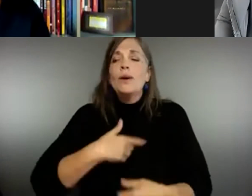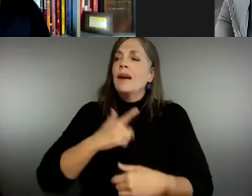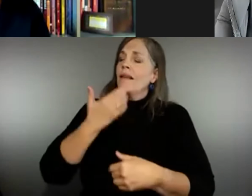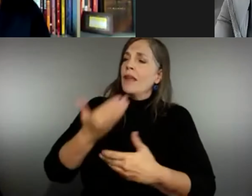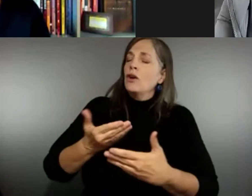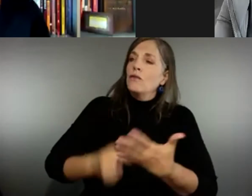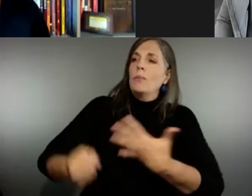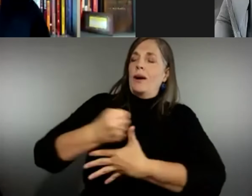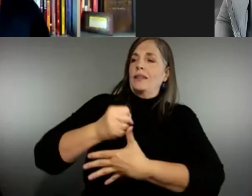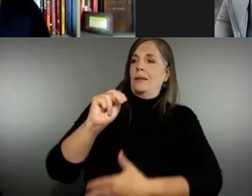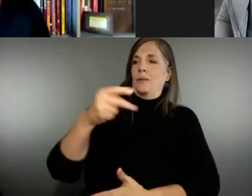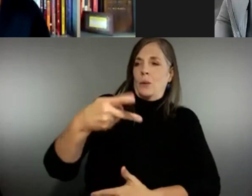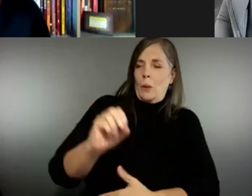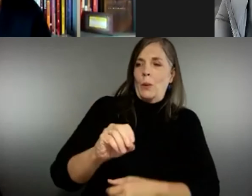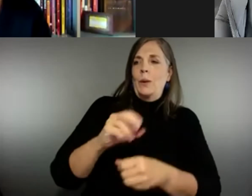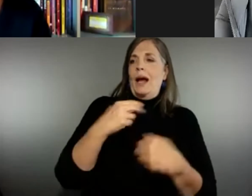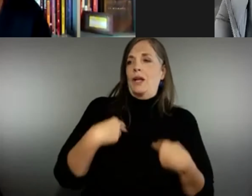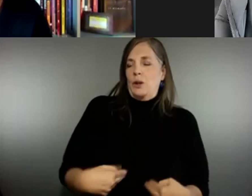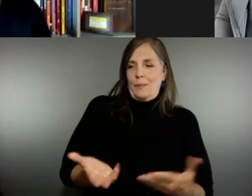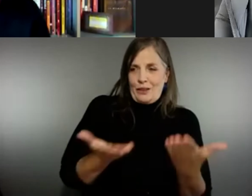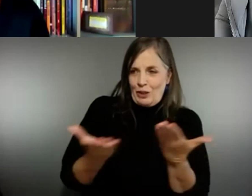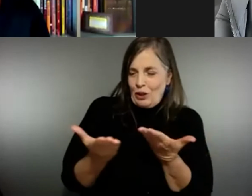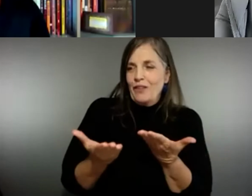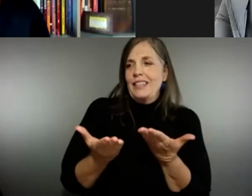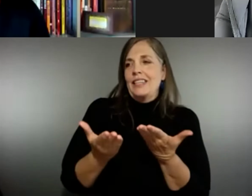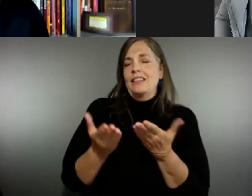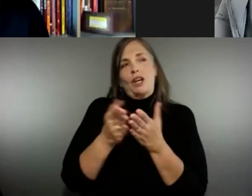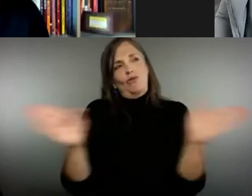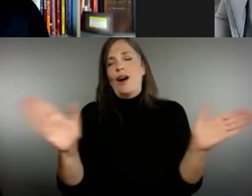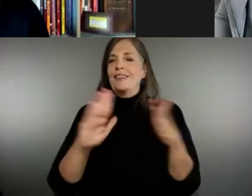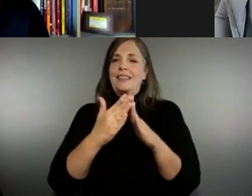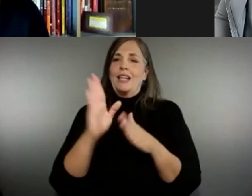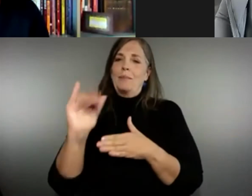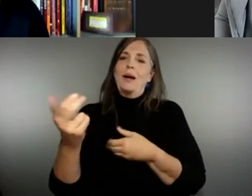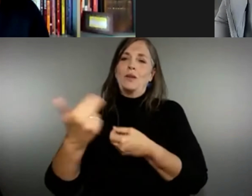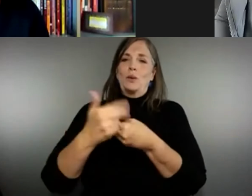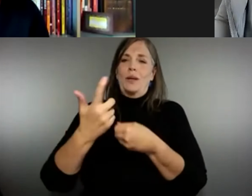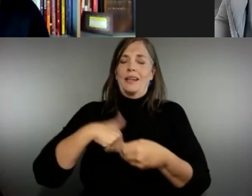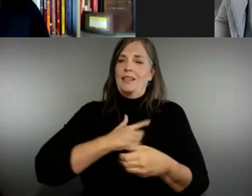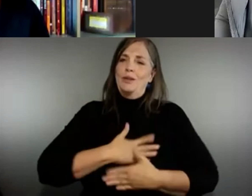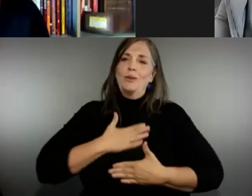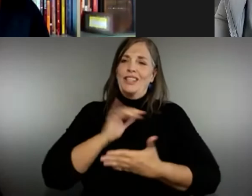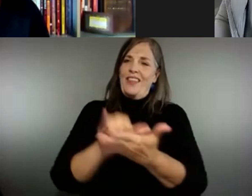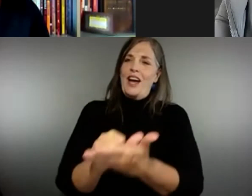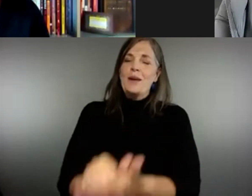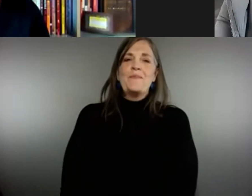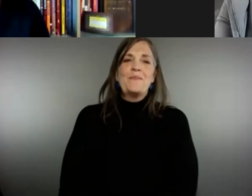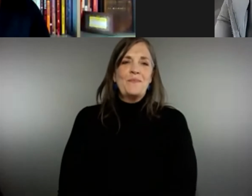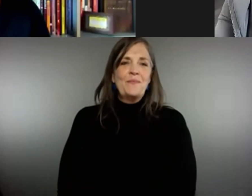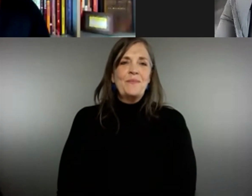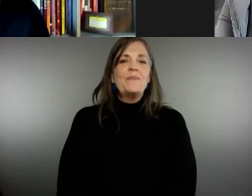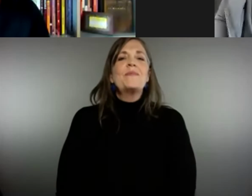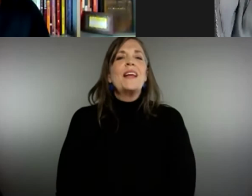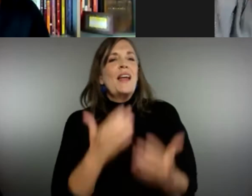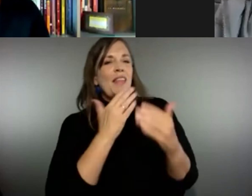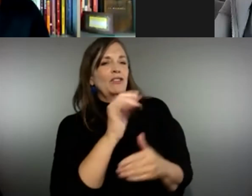the non-profit sector and human services um across the city by joining us we appreciate it thanks so much christina thanks